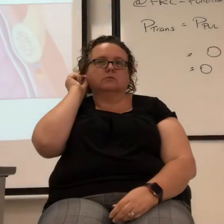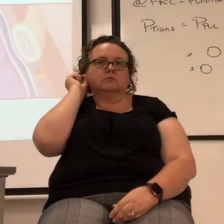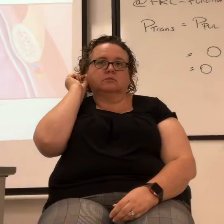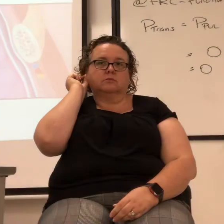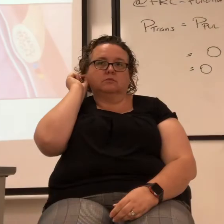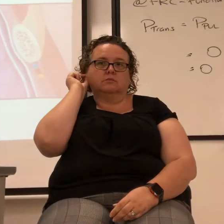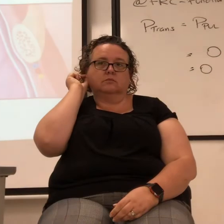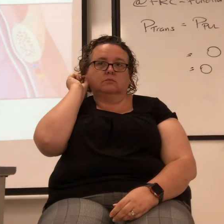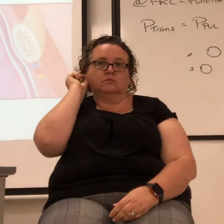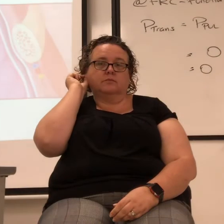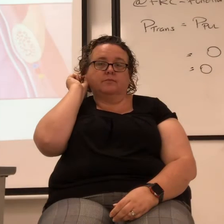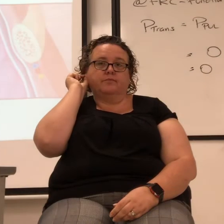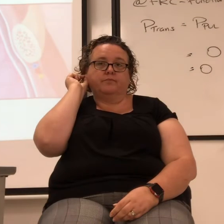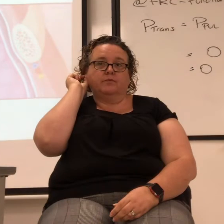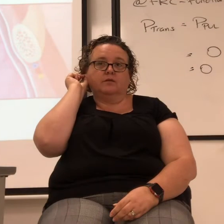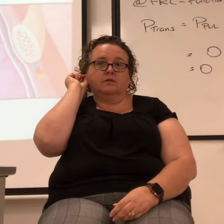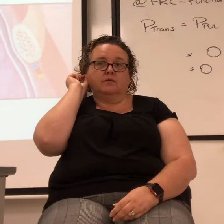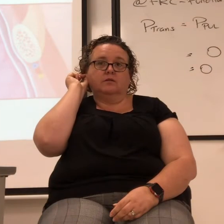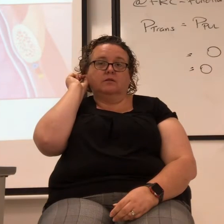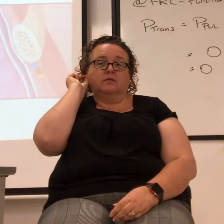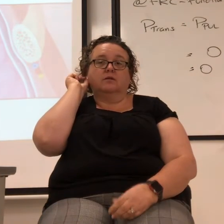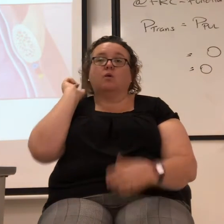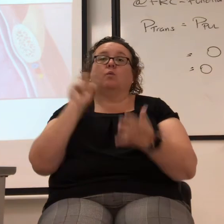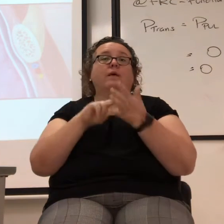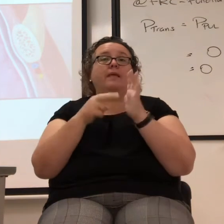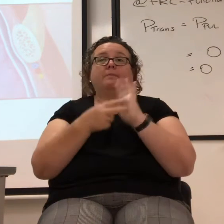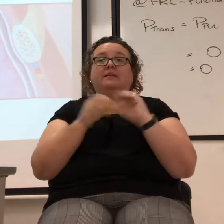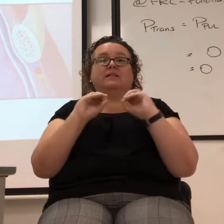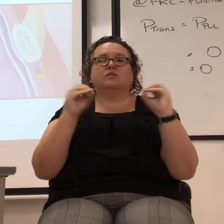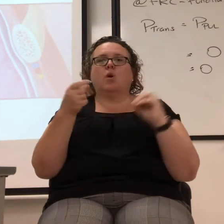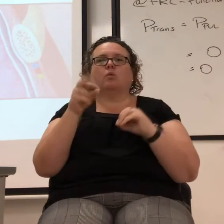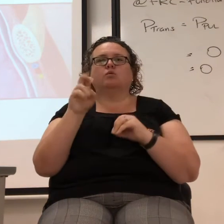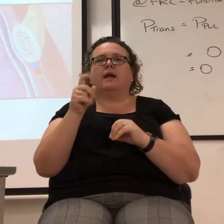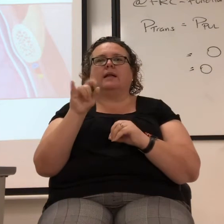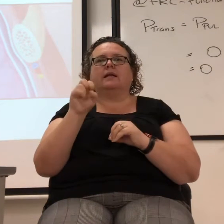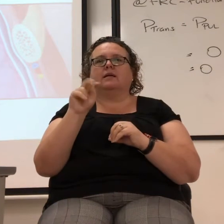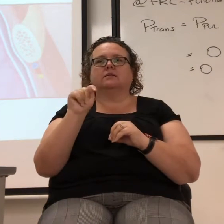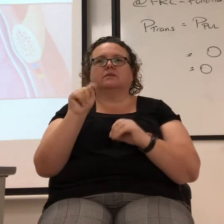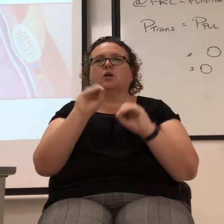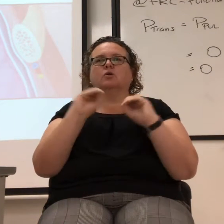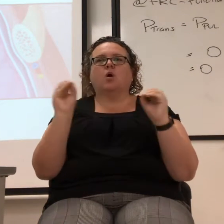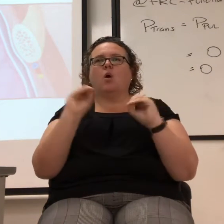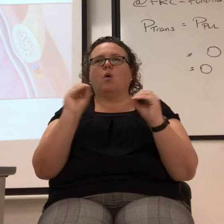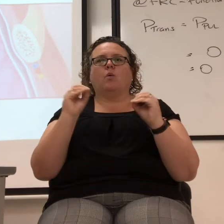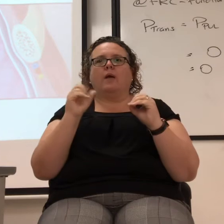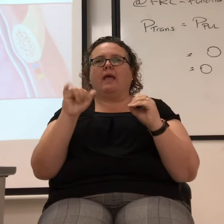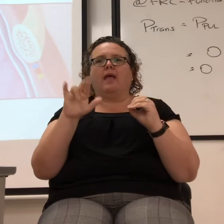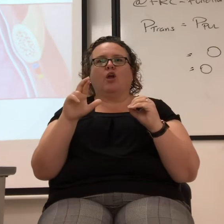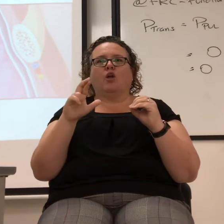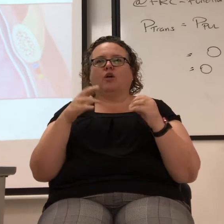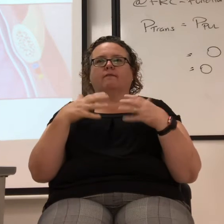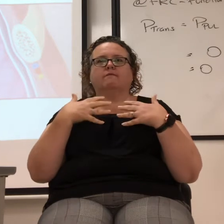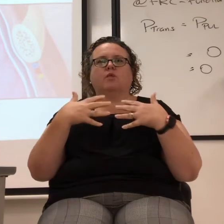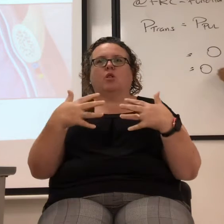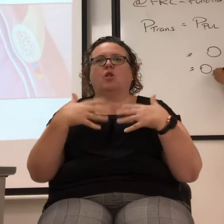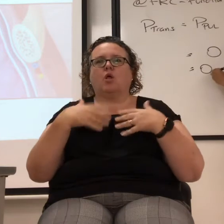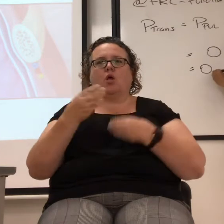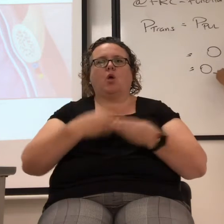what that means is there's no gradient. So what that means is no air flows.